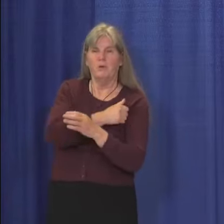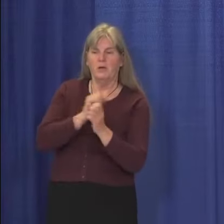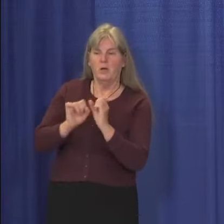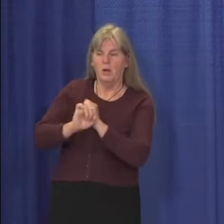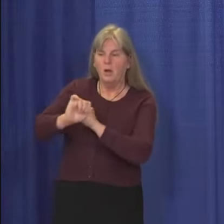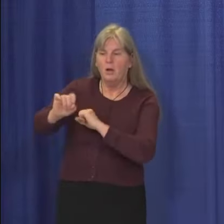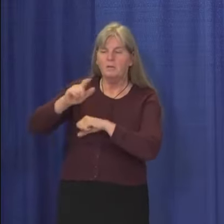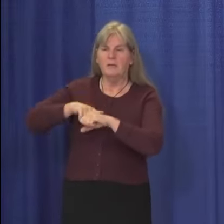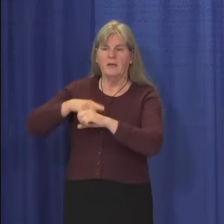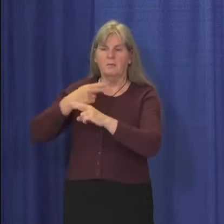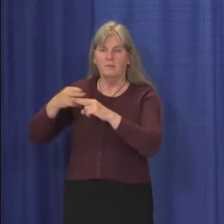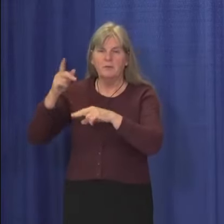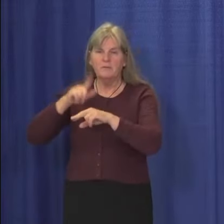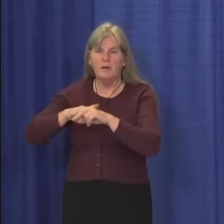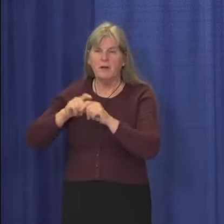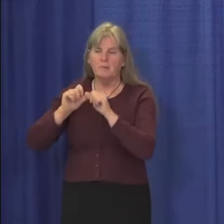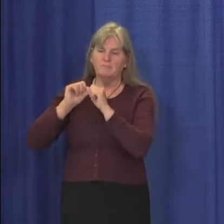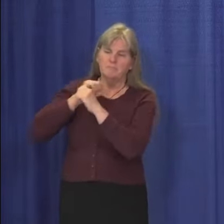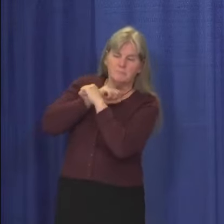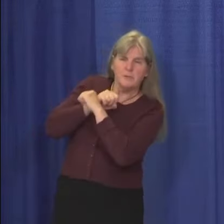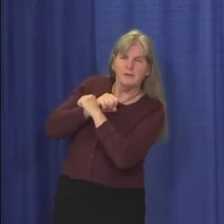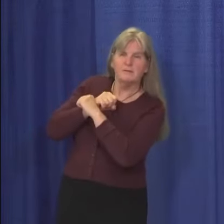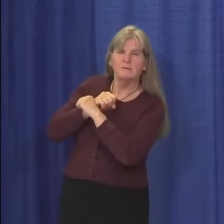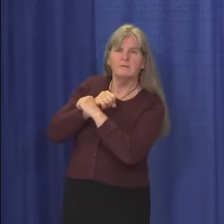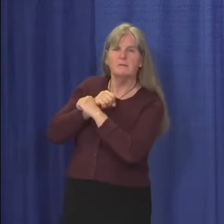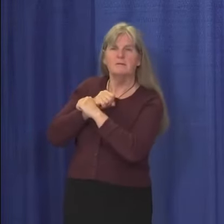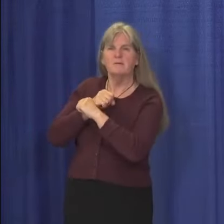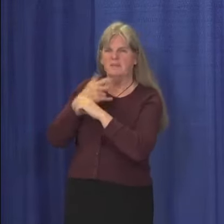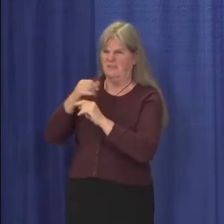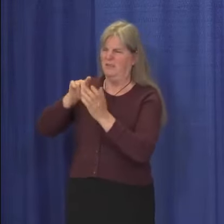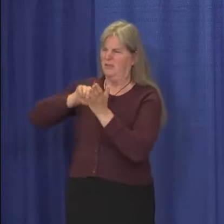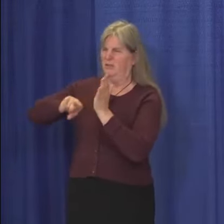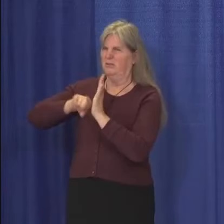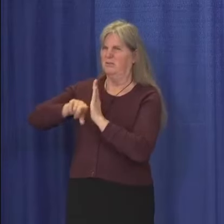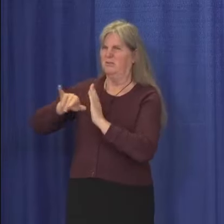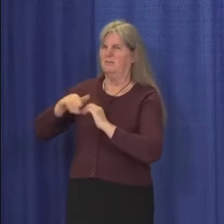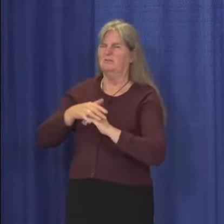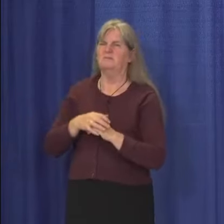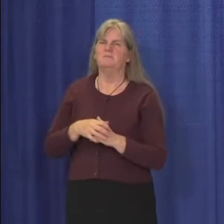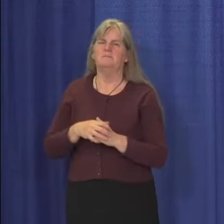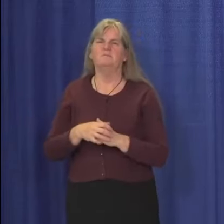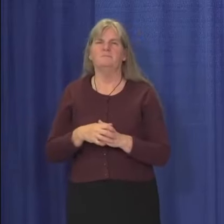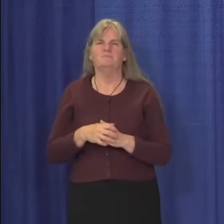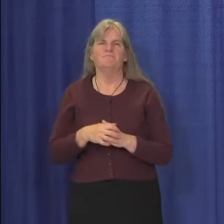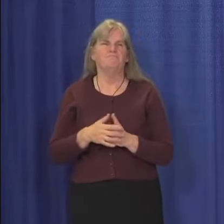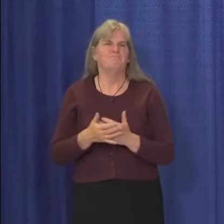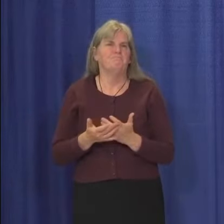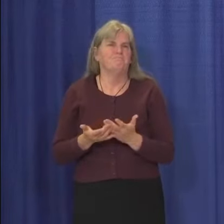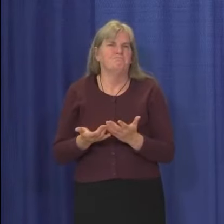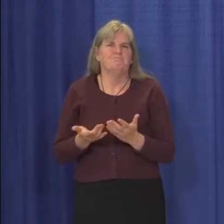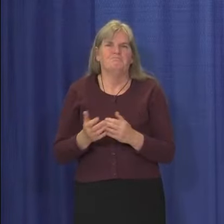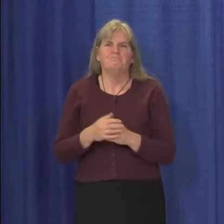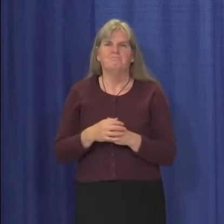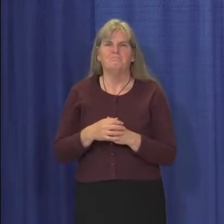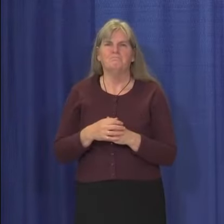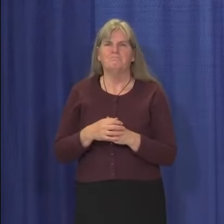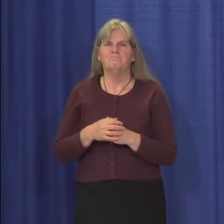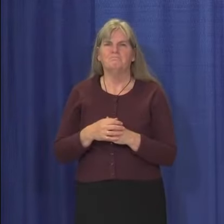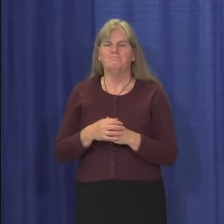immunity, and of course that's an ongoing study itself. How long do the two